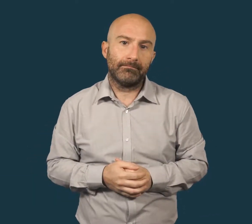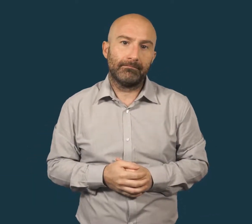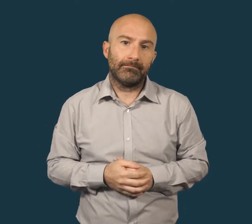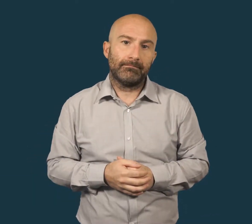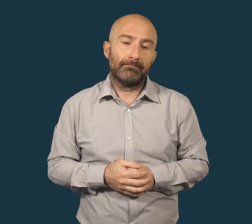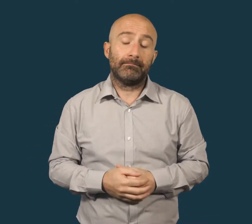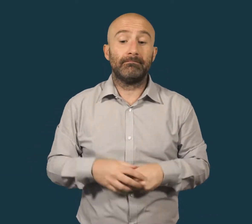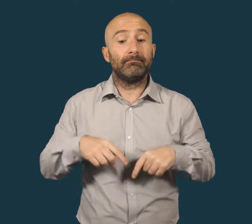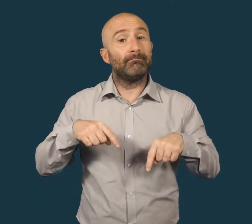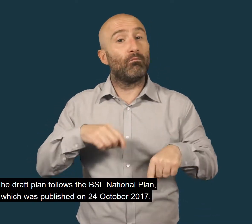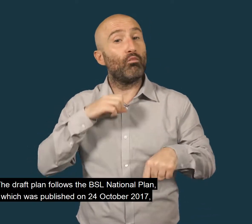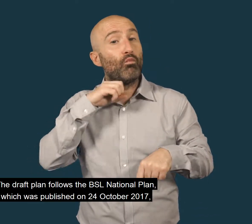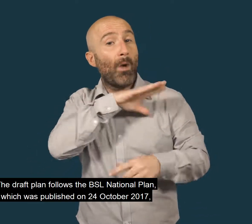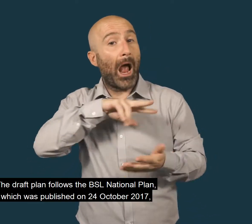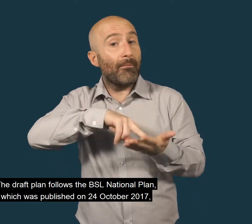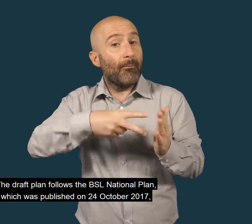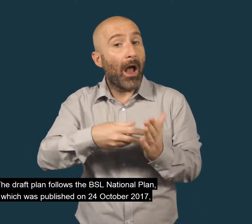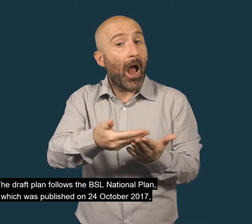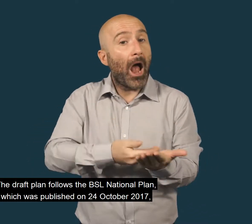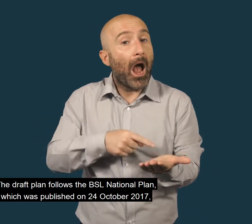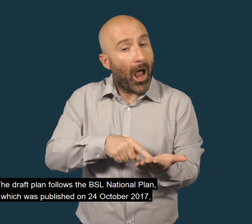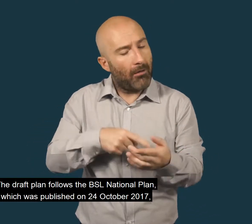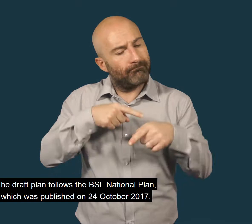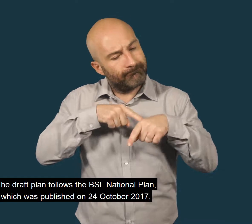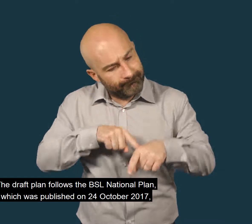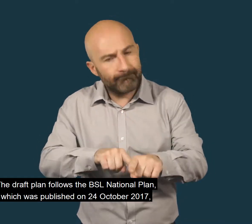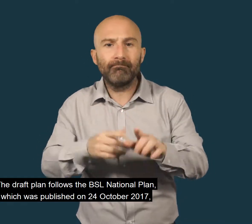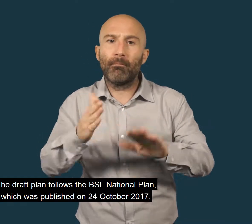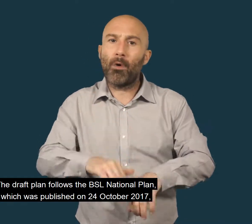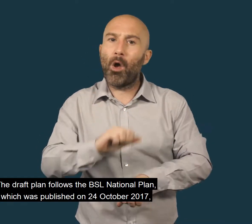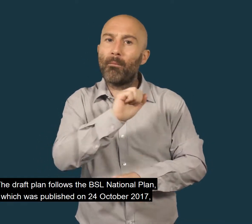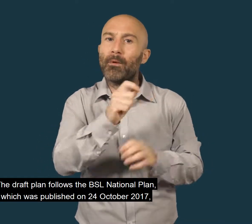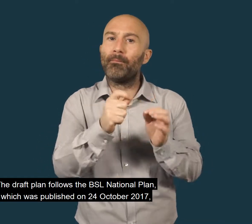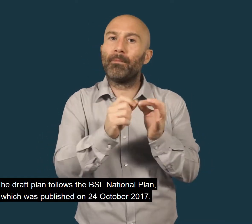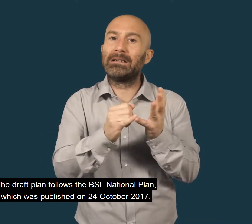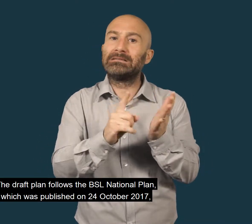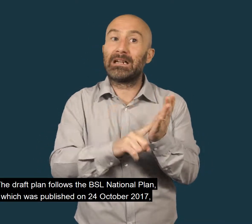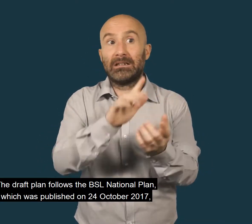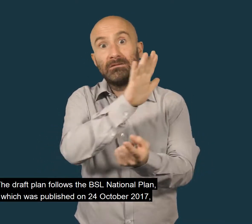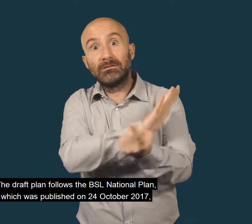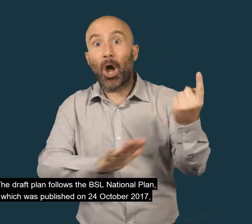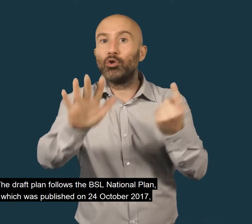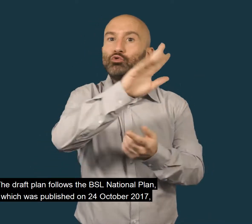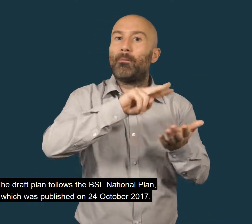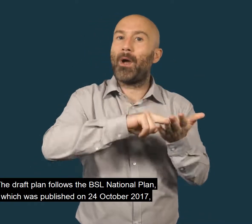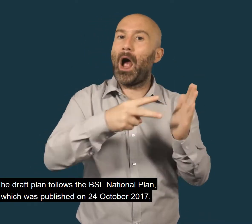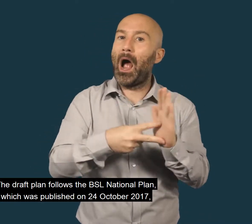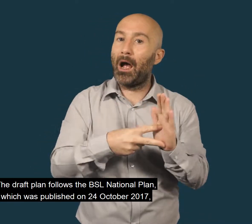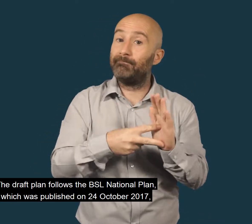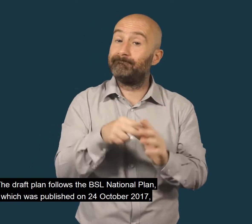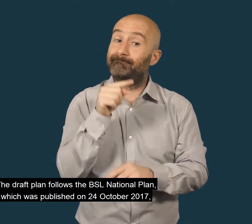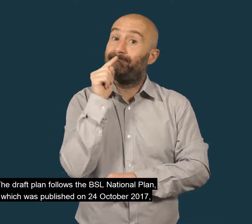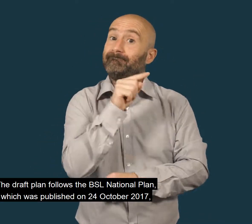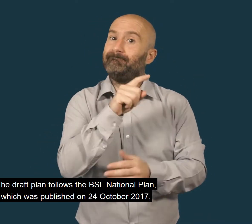The draft plan follows the BSL National Plan which was published on 24th October